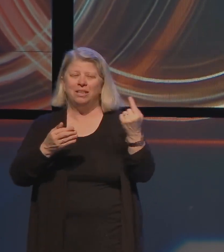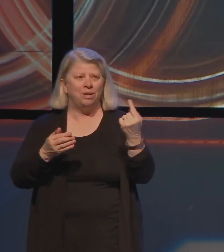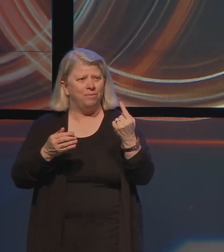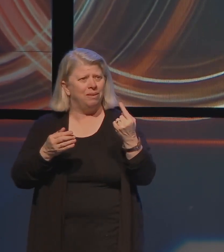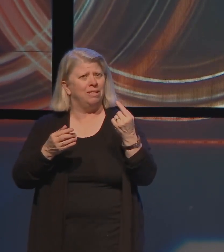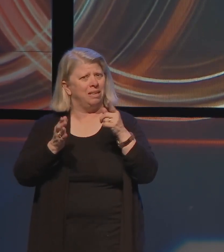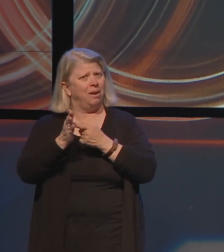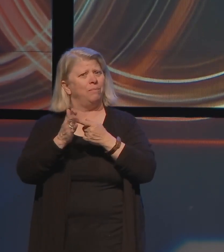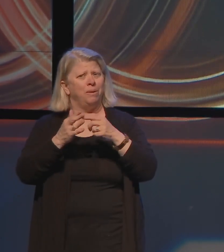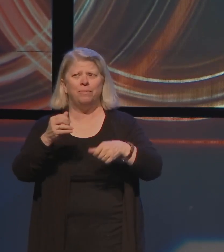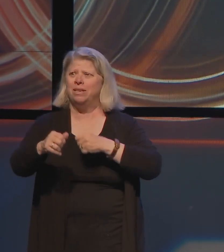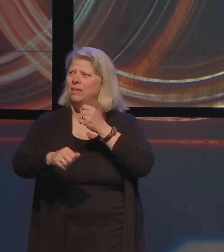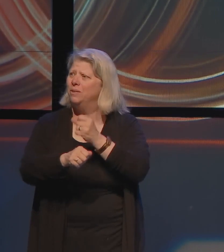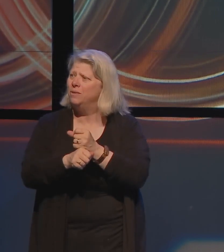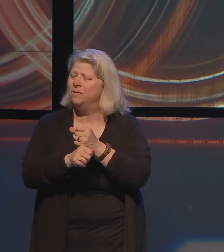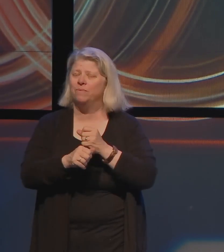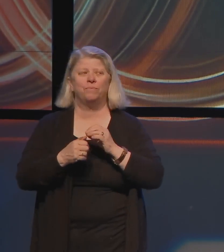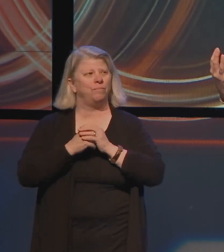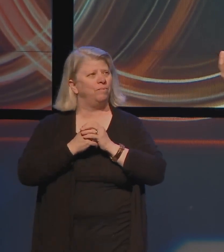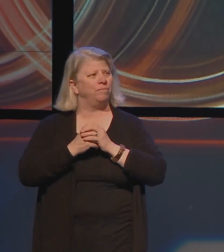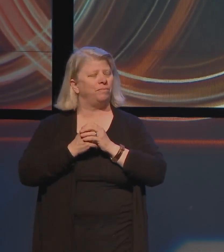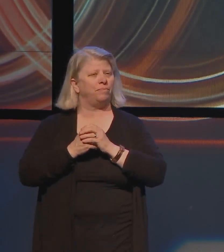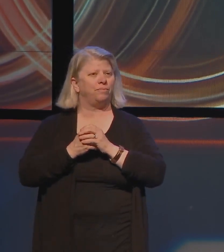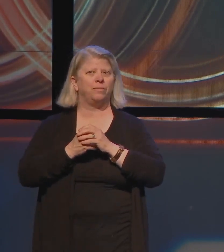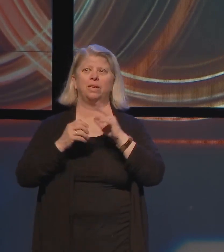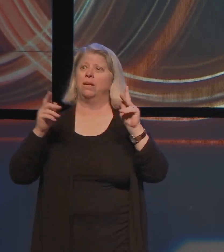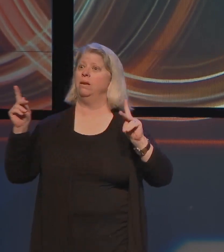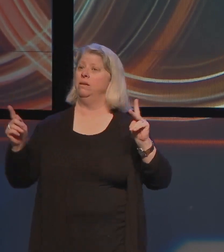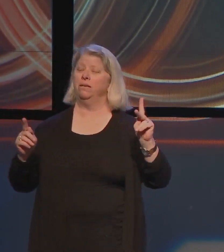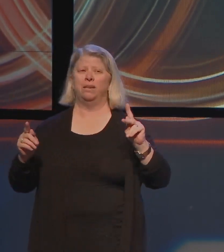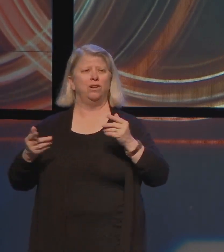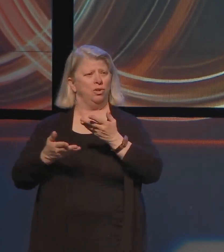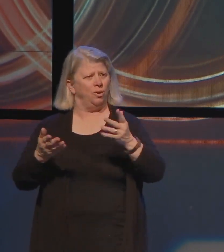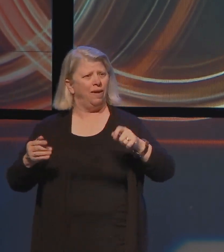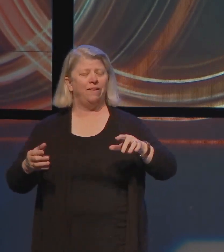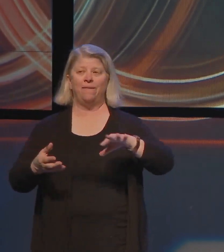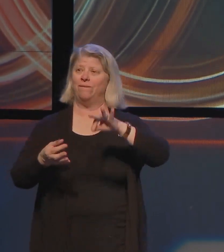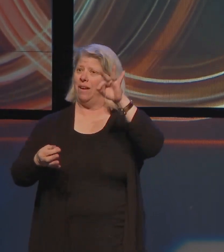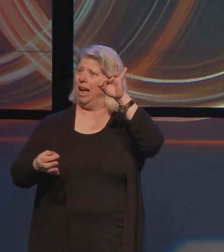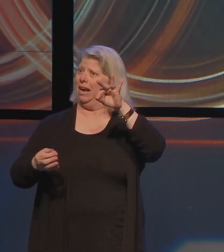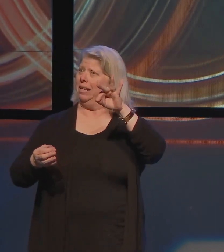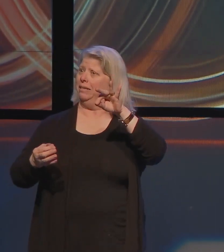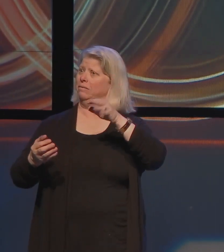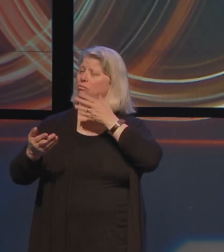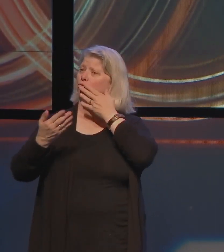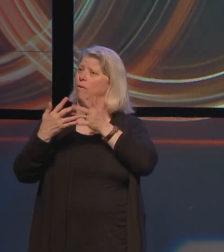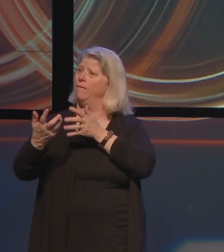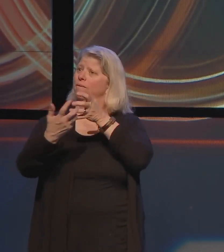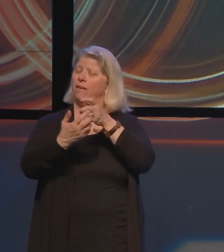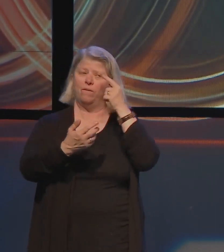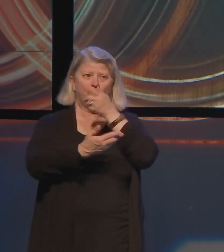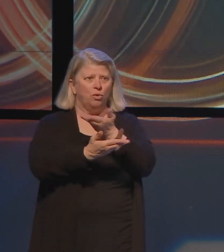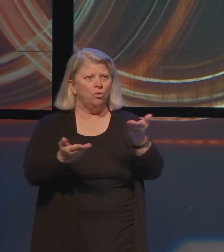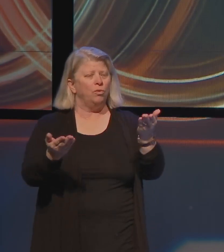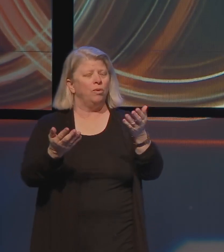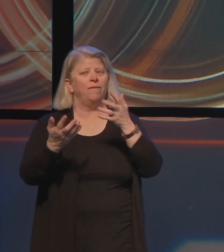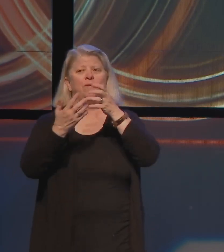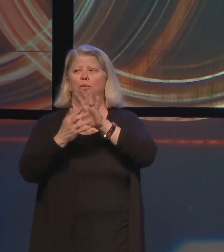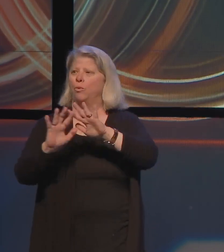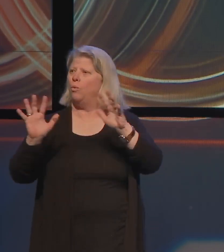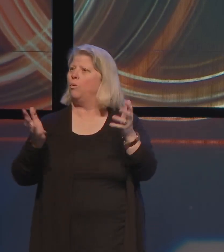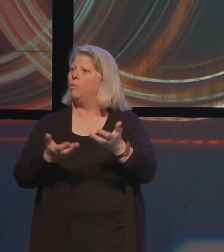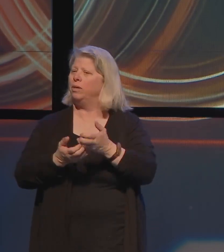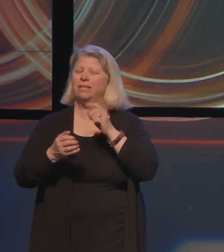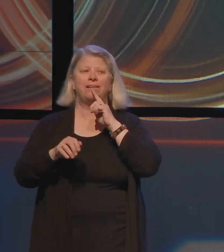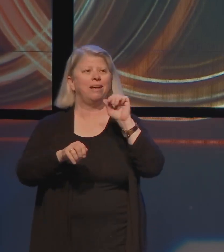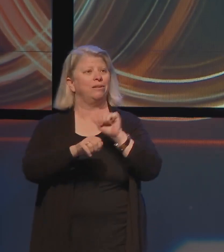years of work. And you have people, so you've got to find what works for you, right? What fits in your world. And you